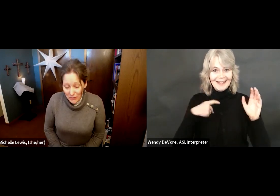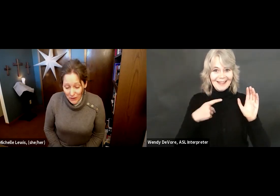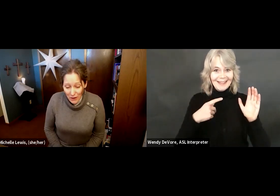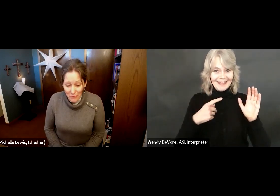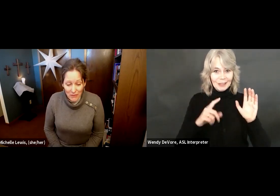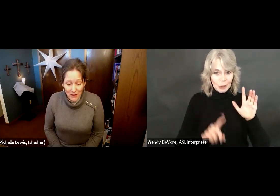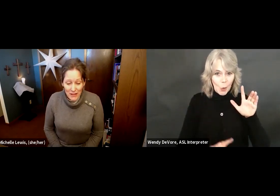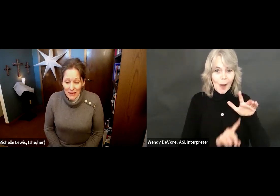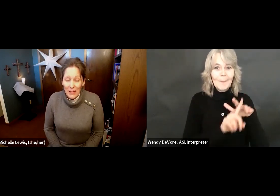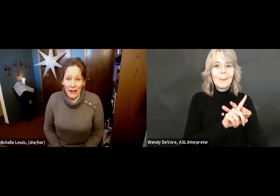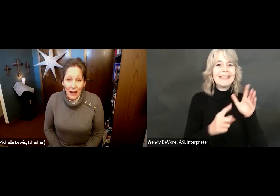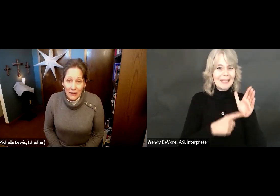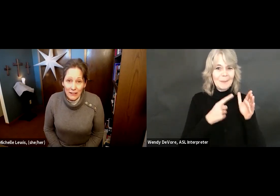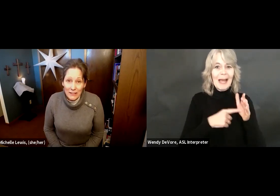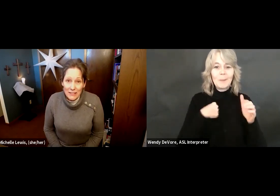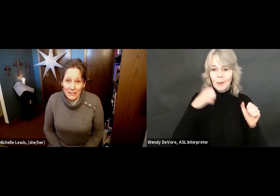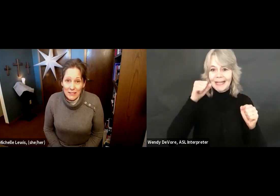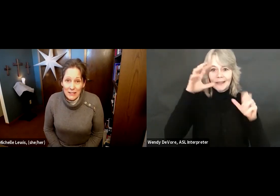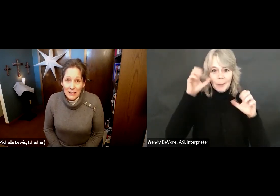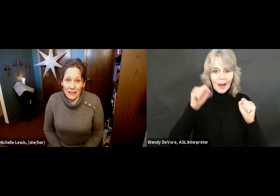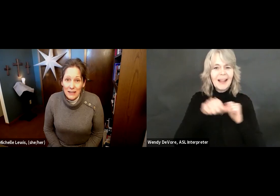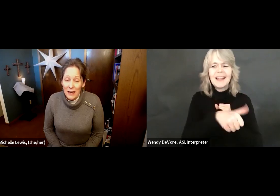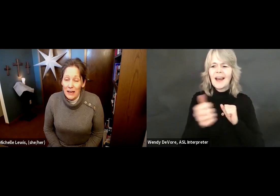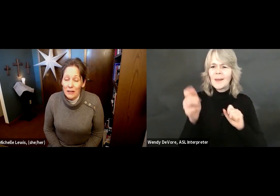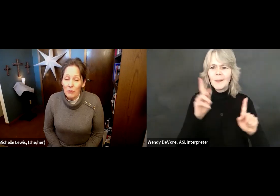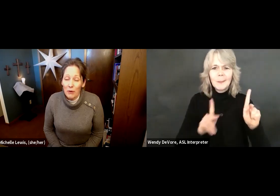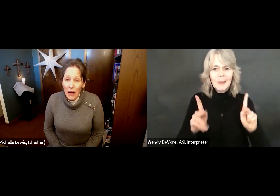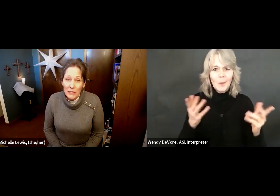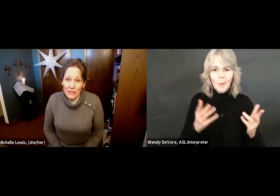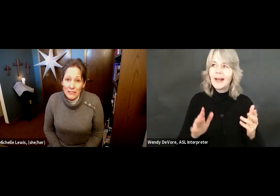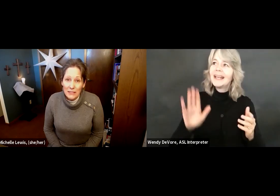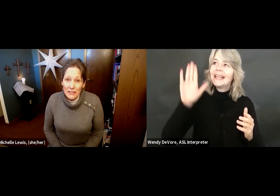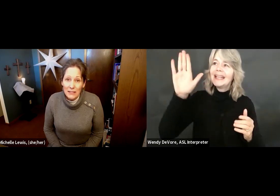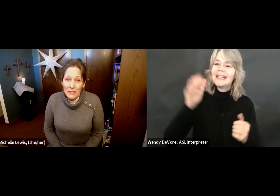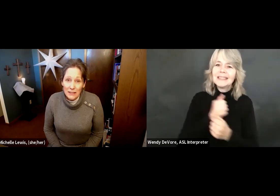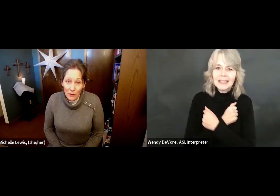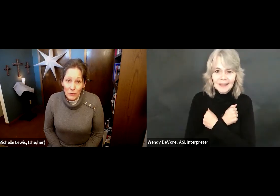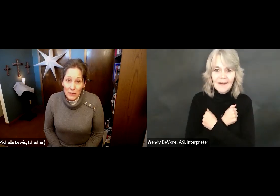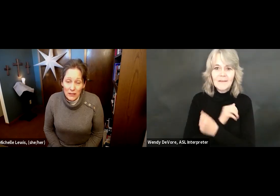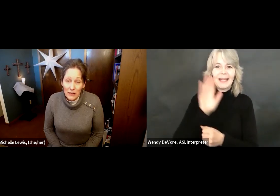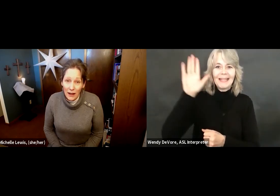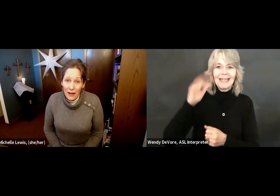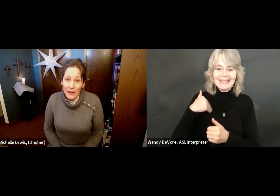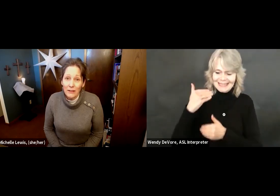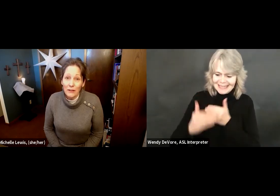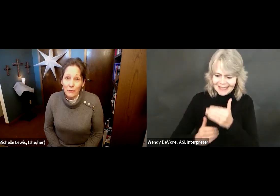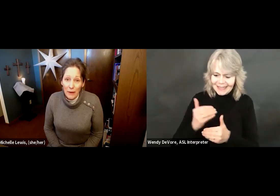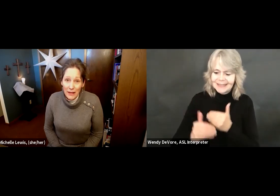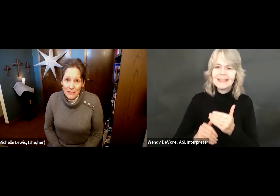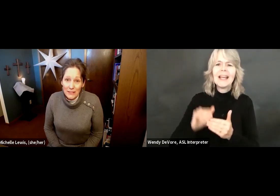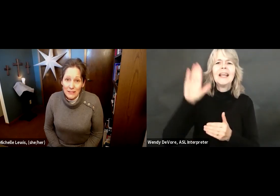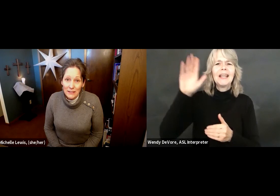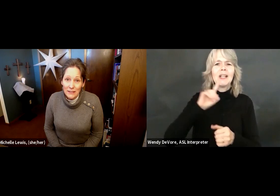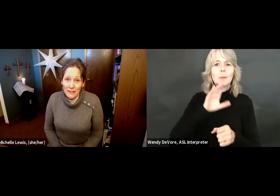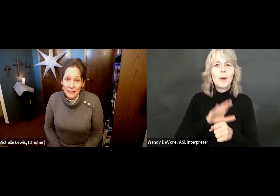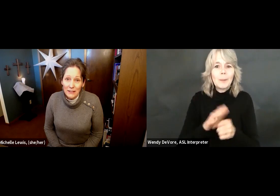of love and kindness and promise that we can